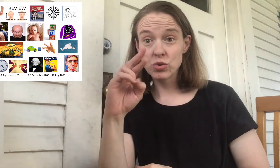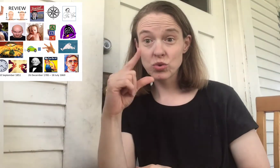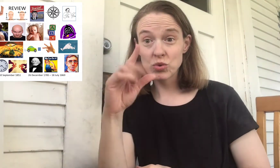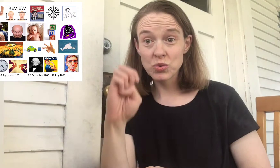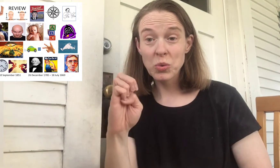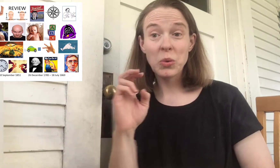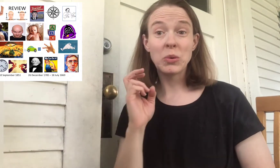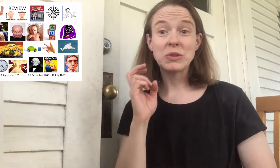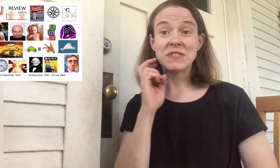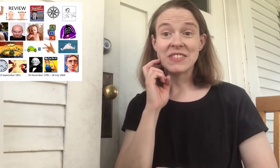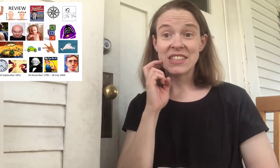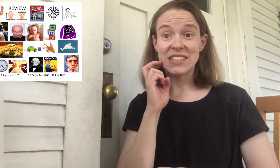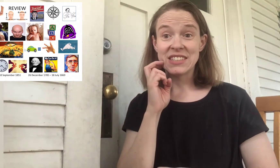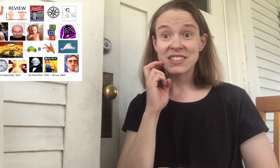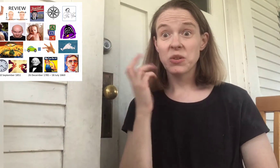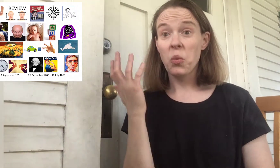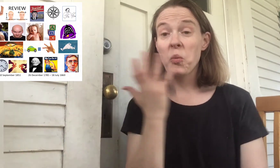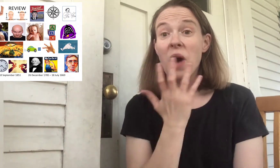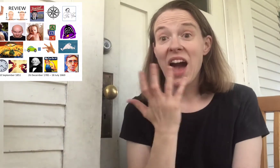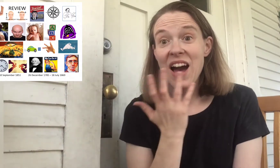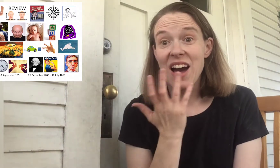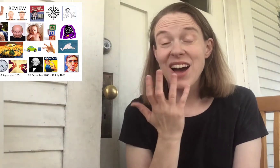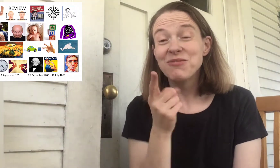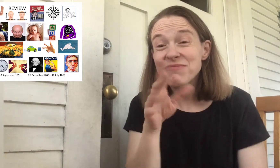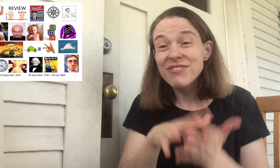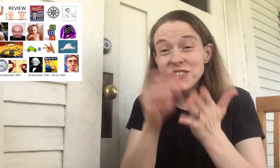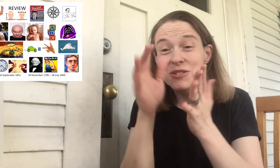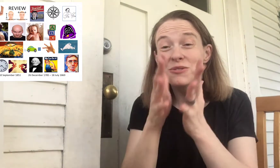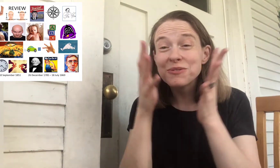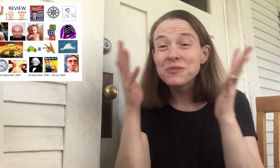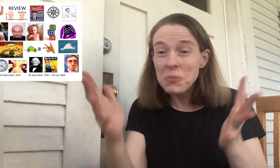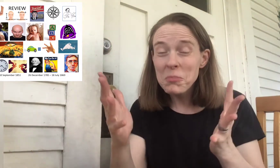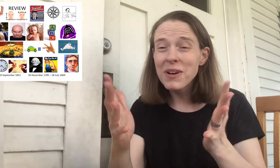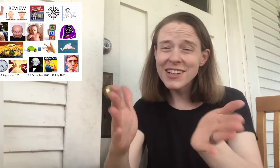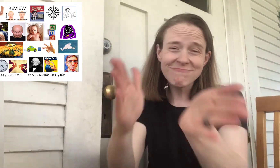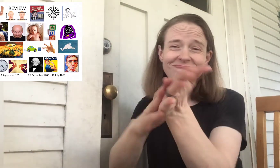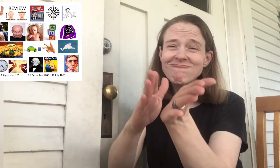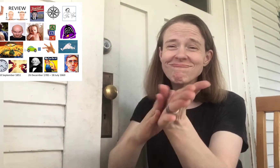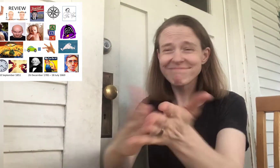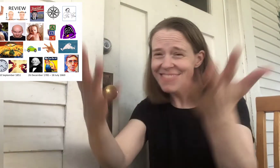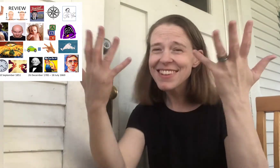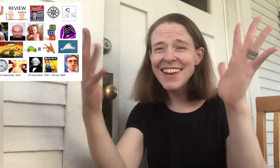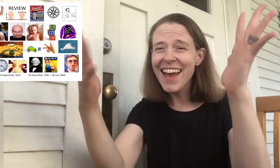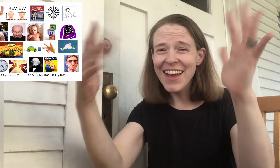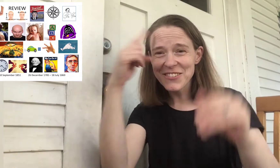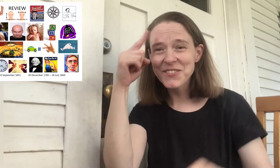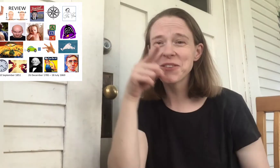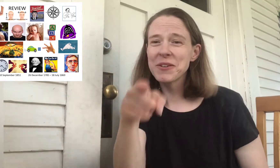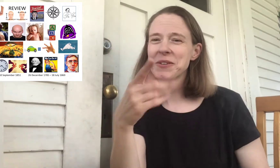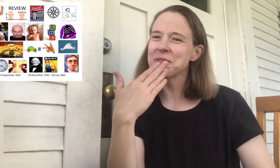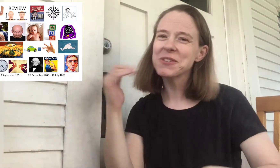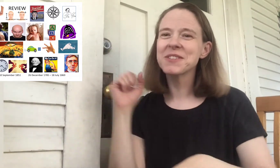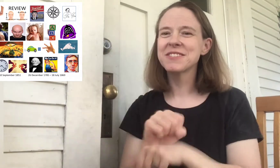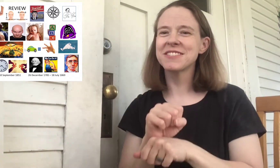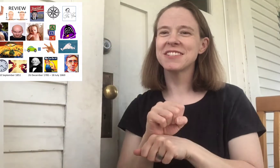about George Vitez. Wow, you have learned so much. Good job. Yay for